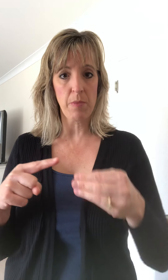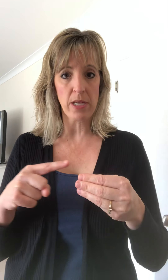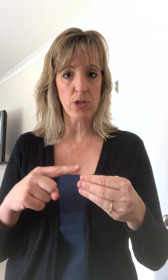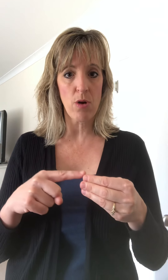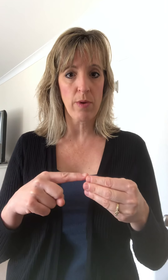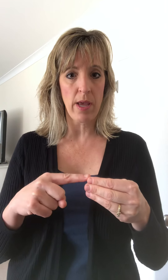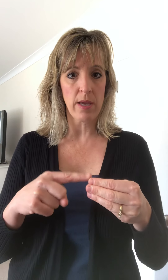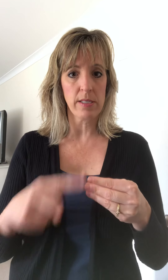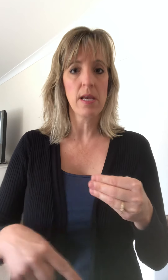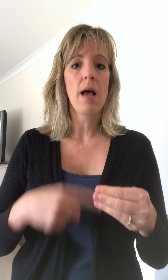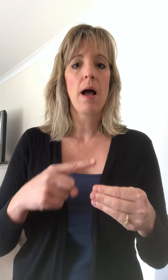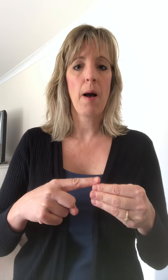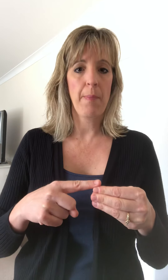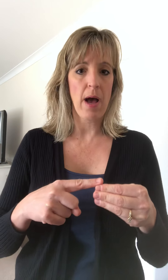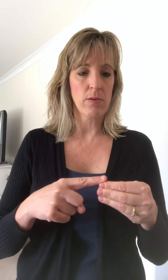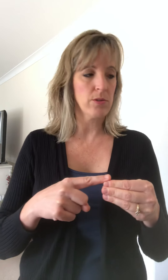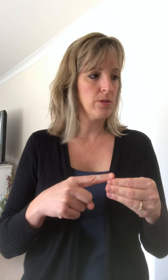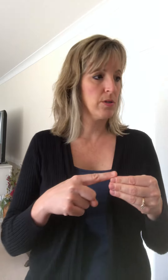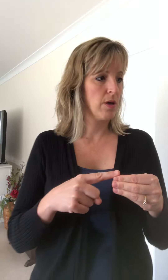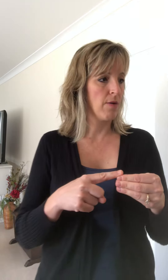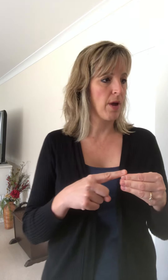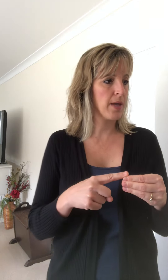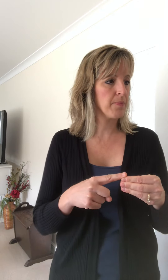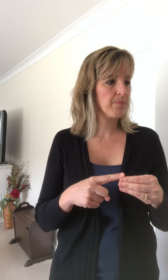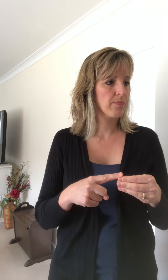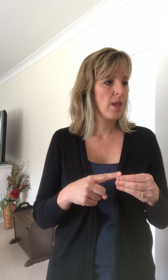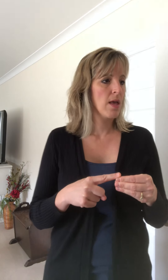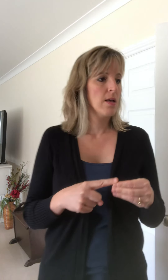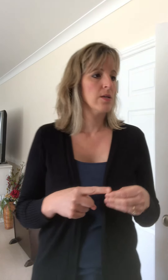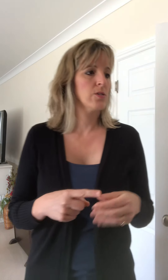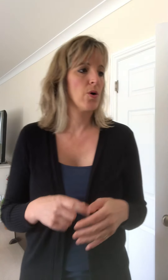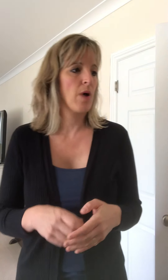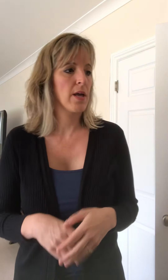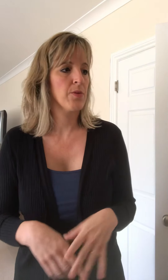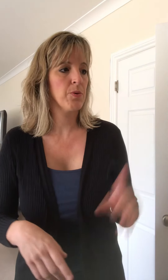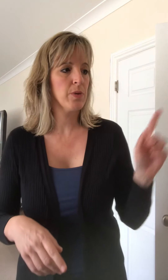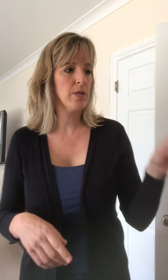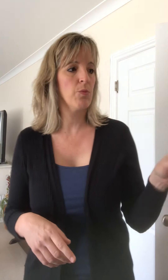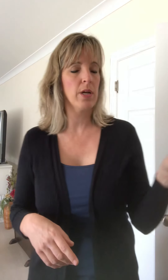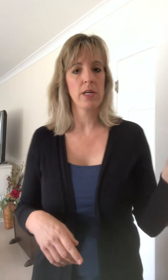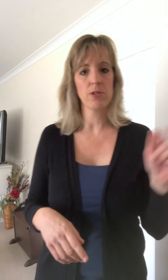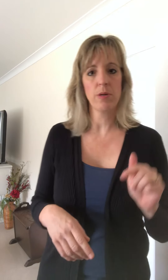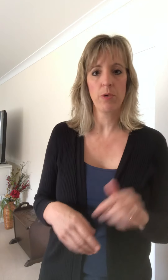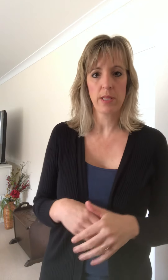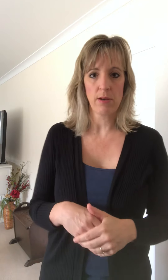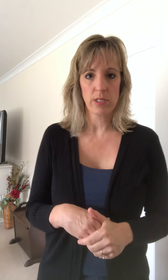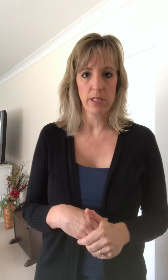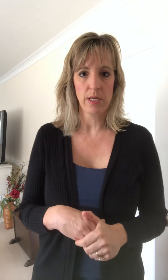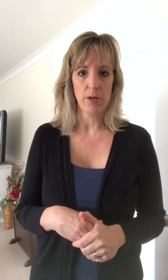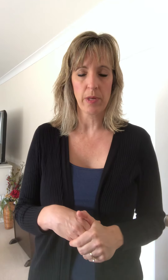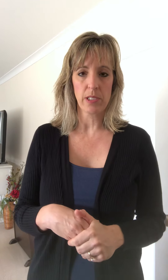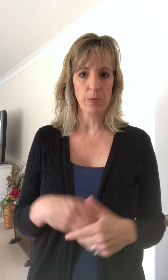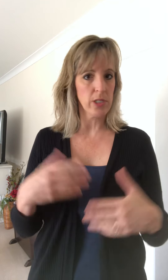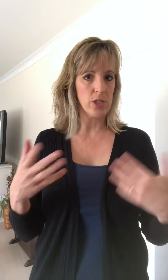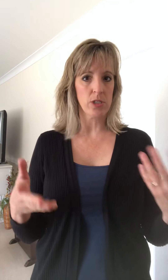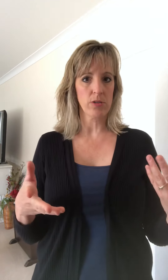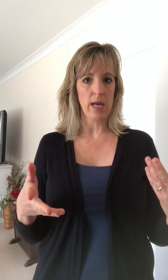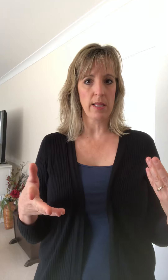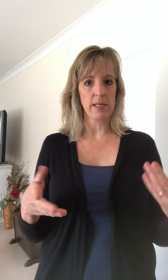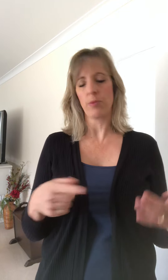smashed O hand. About. All right. So I threw in 100 and 1,000 in here because we just learned that last week.